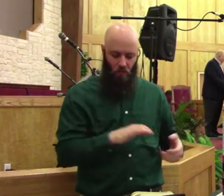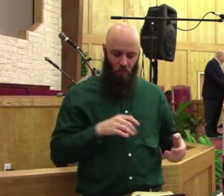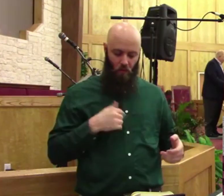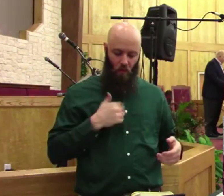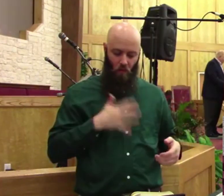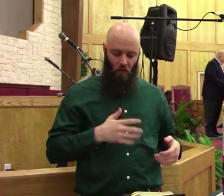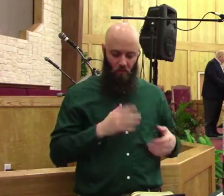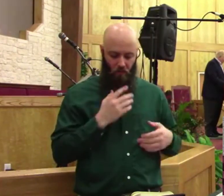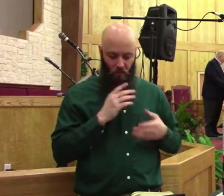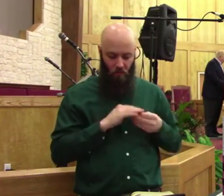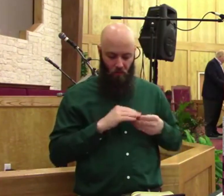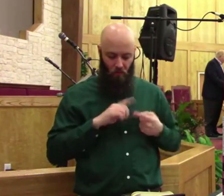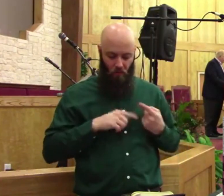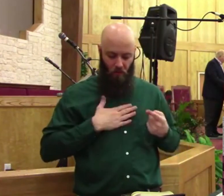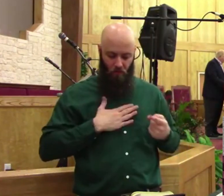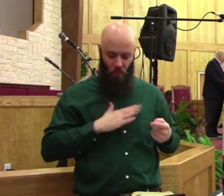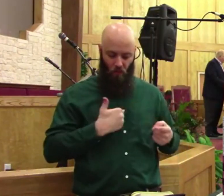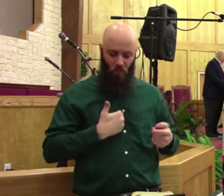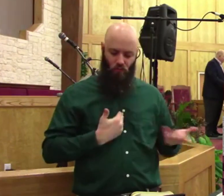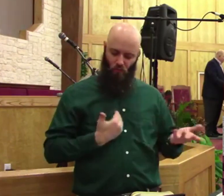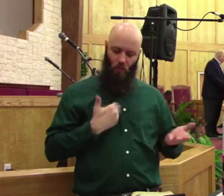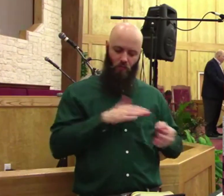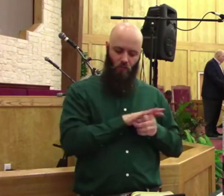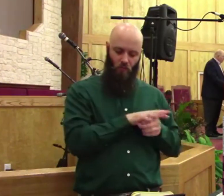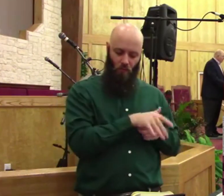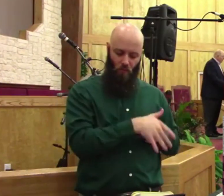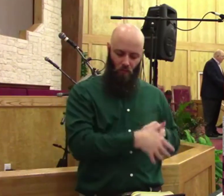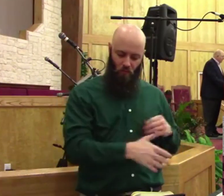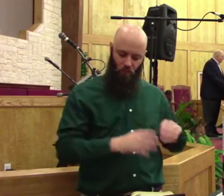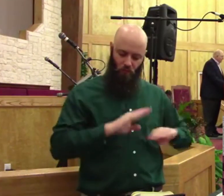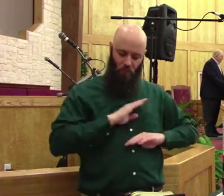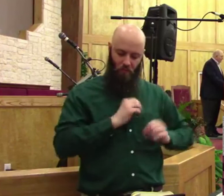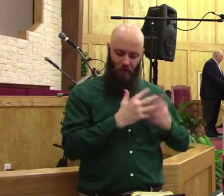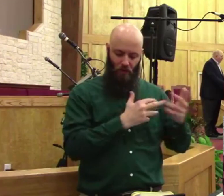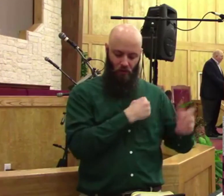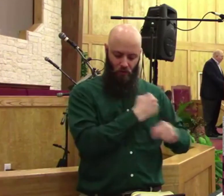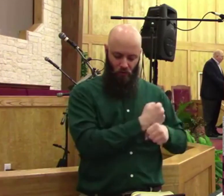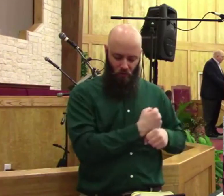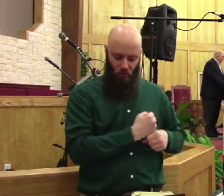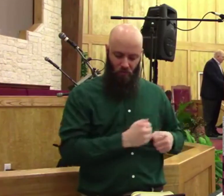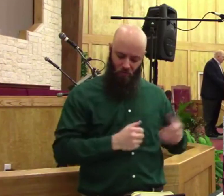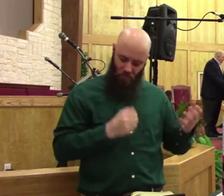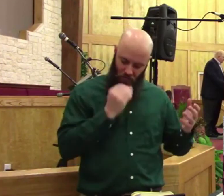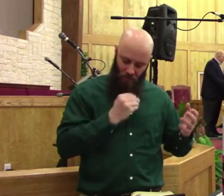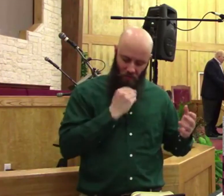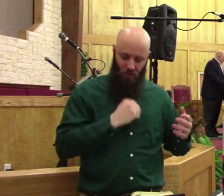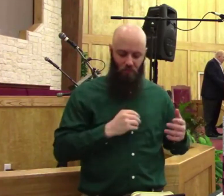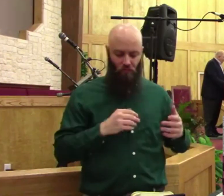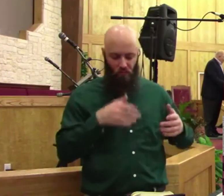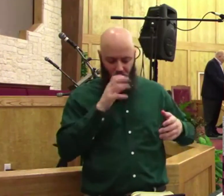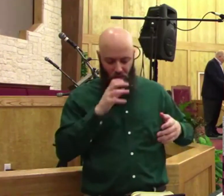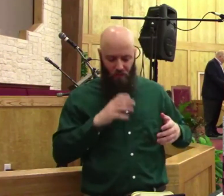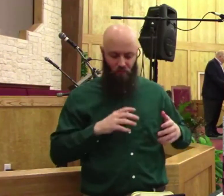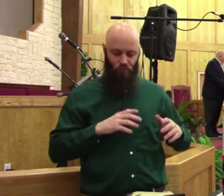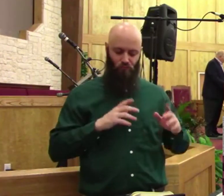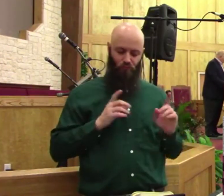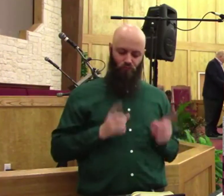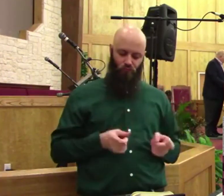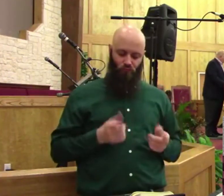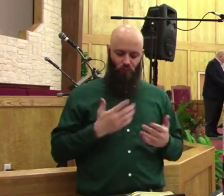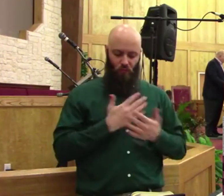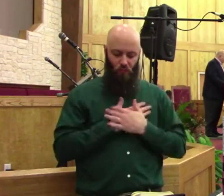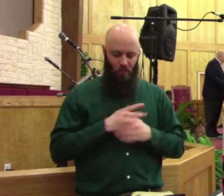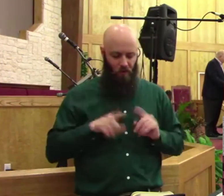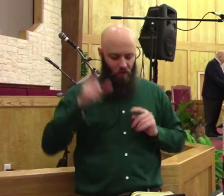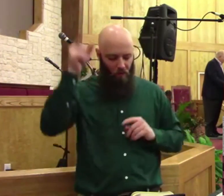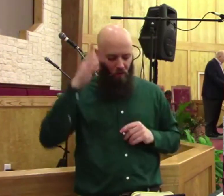Son, hearing your word read, and following along with it, and meditating upon it in our hearts. And Father, we know, looking at